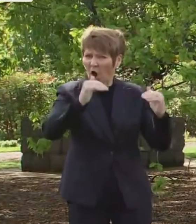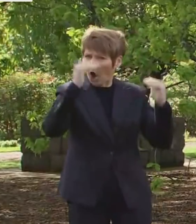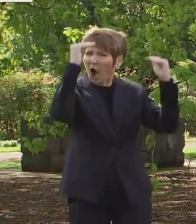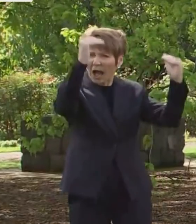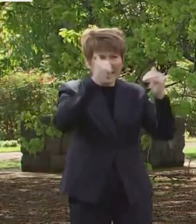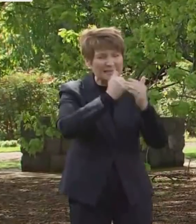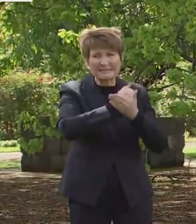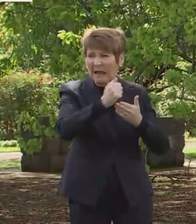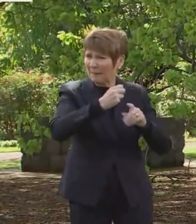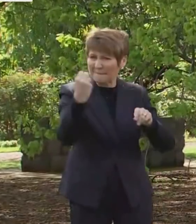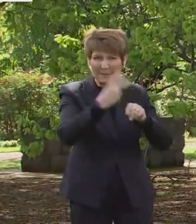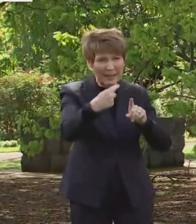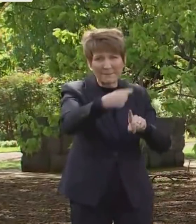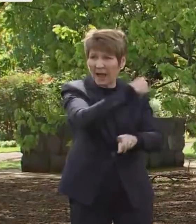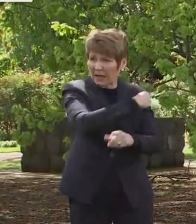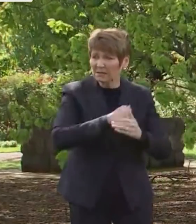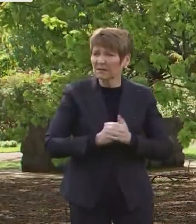been